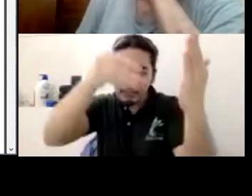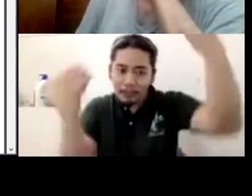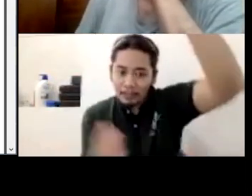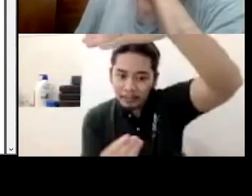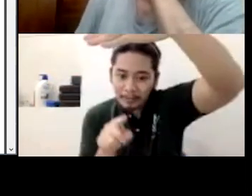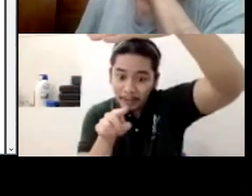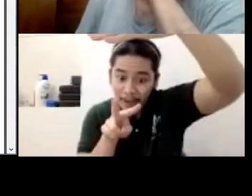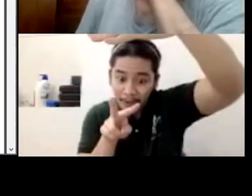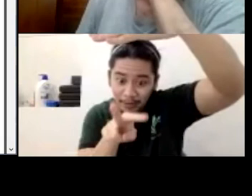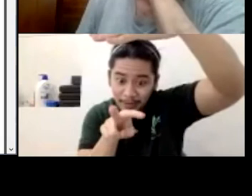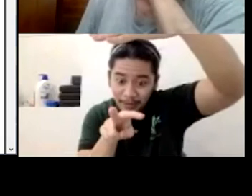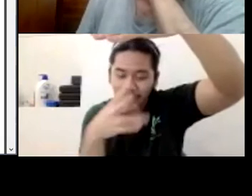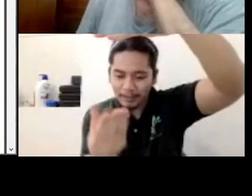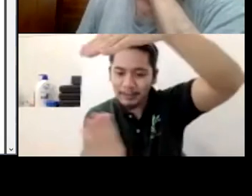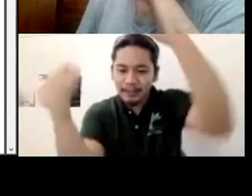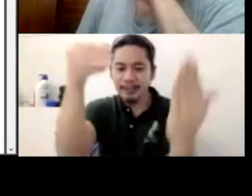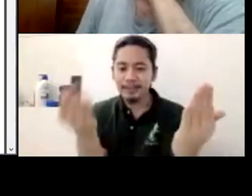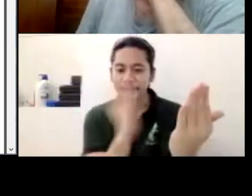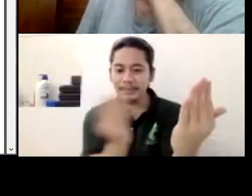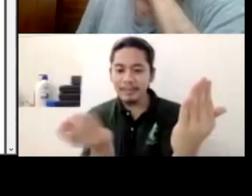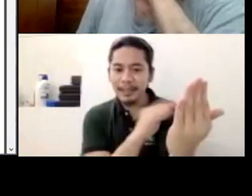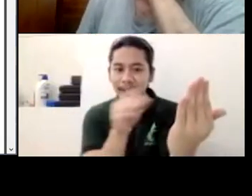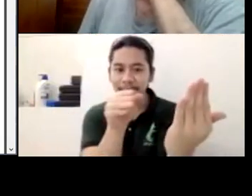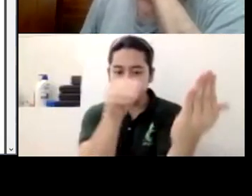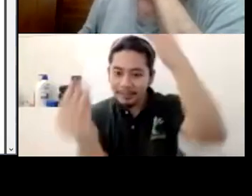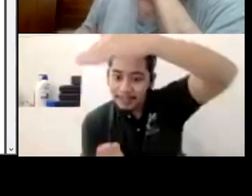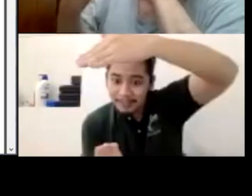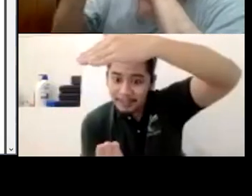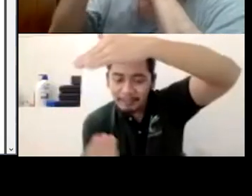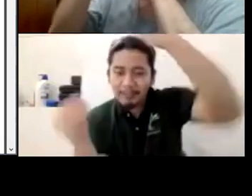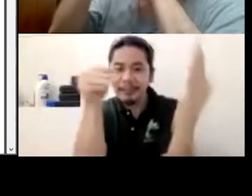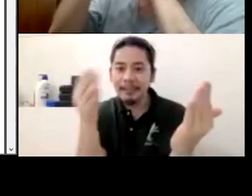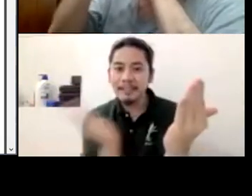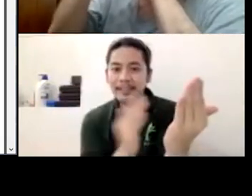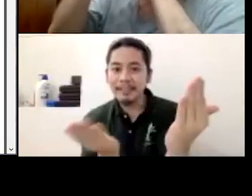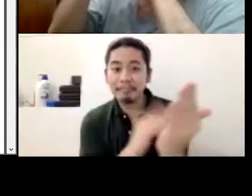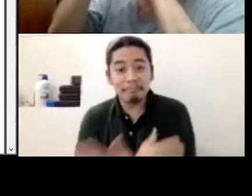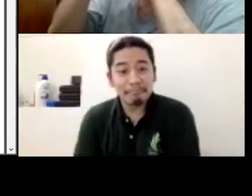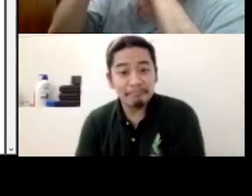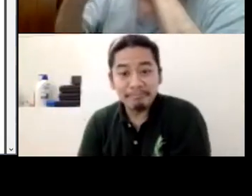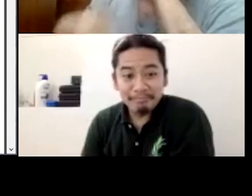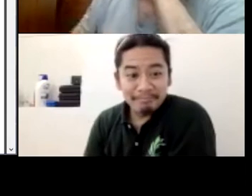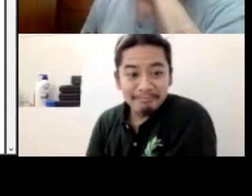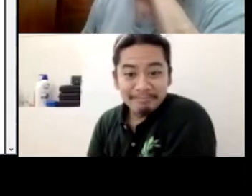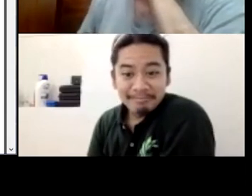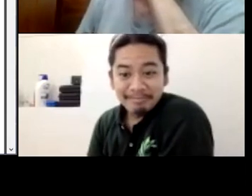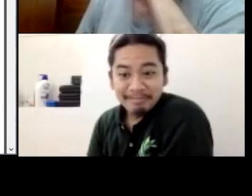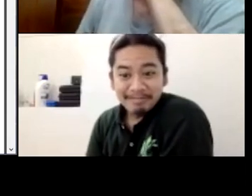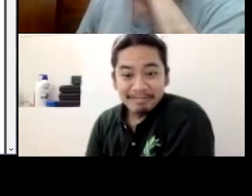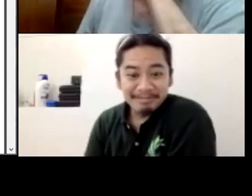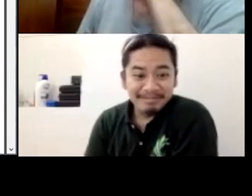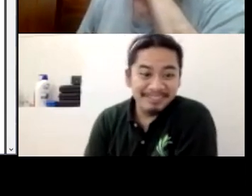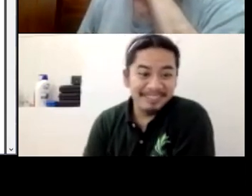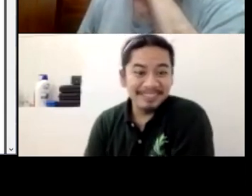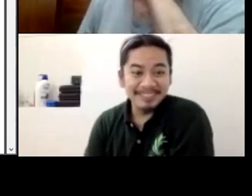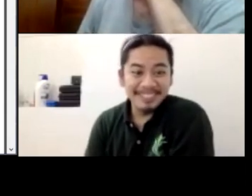and it could be kind of like a flip chart. You can turn it around and, you know,